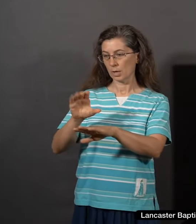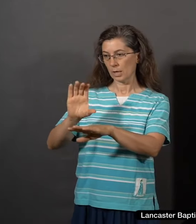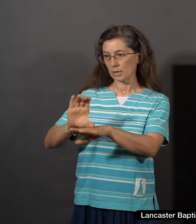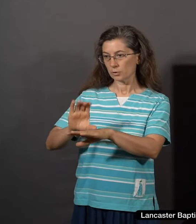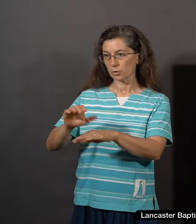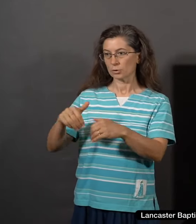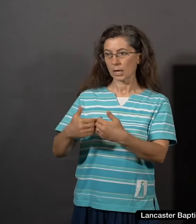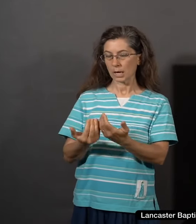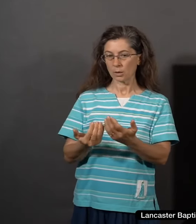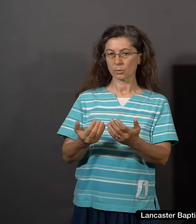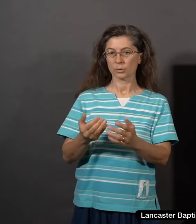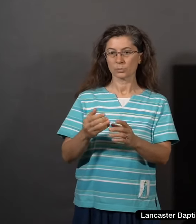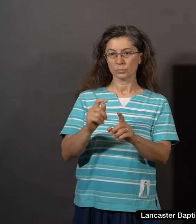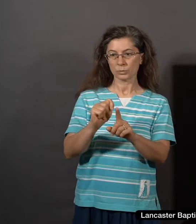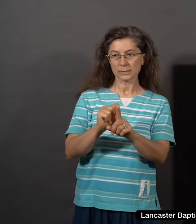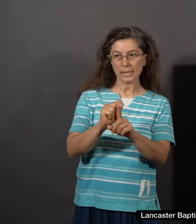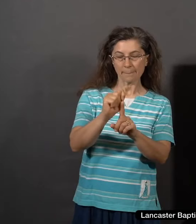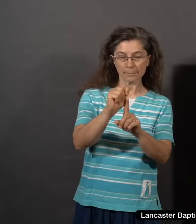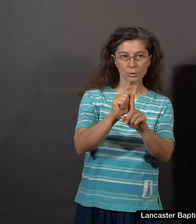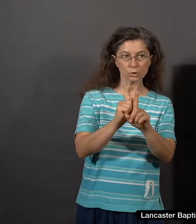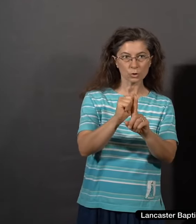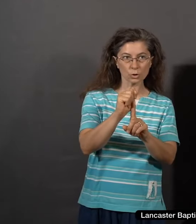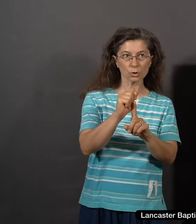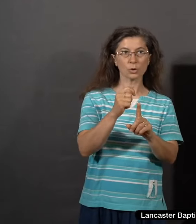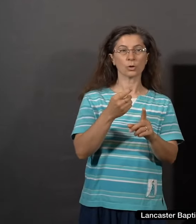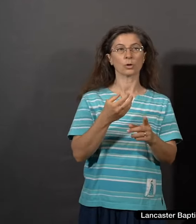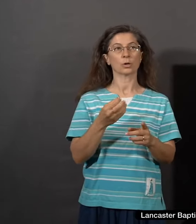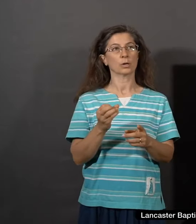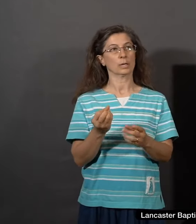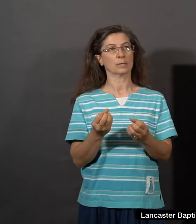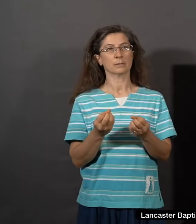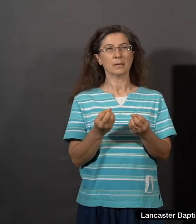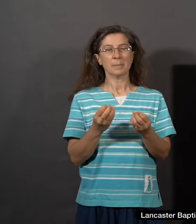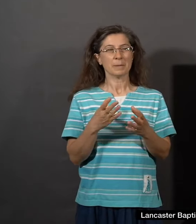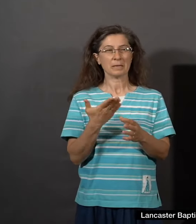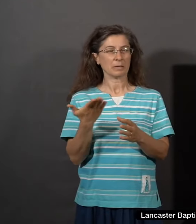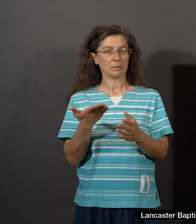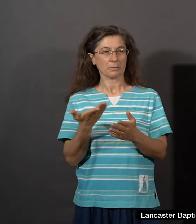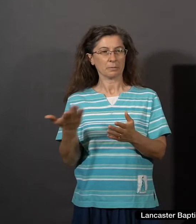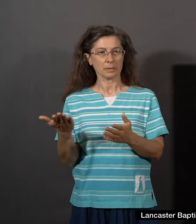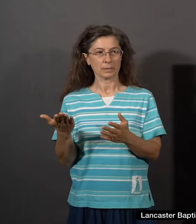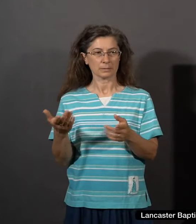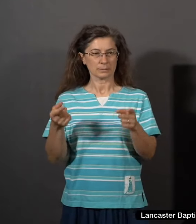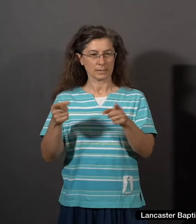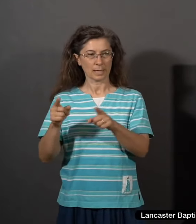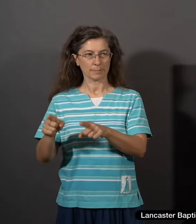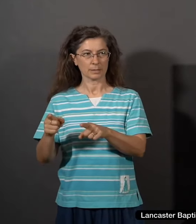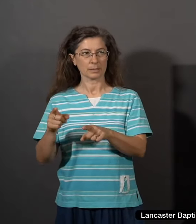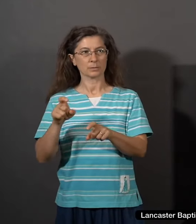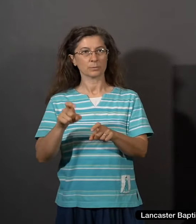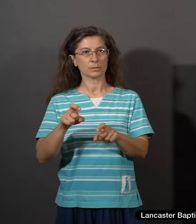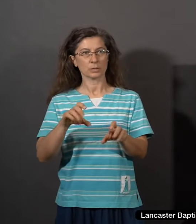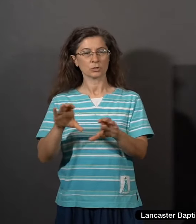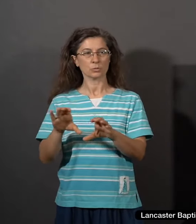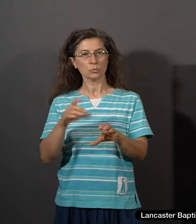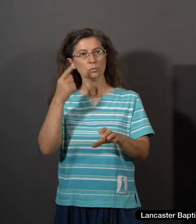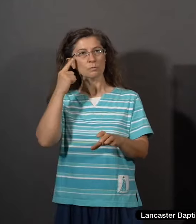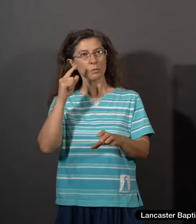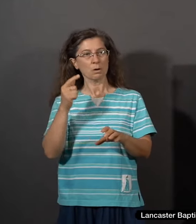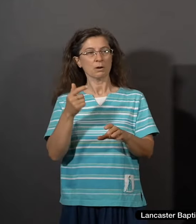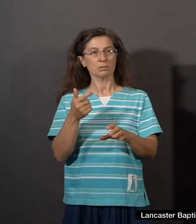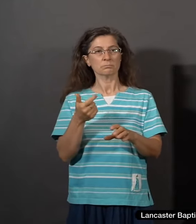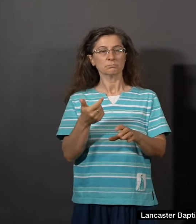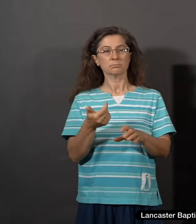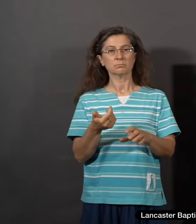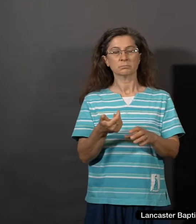how to respond if someone does have the temperature but so many strange things that we're going to have to do for at least a little while uh in order to be safe